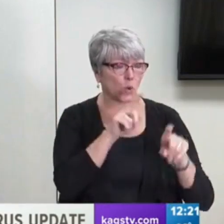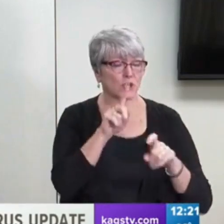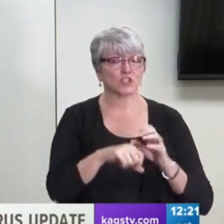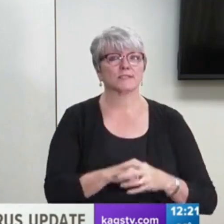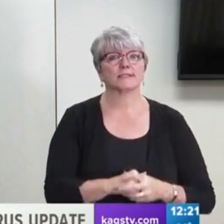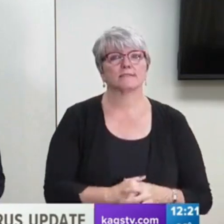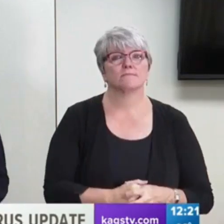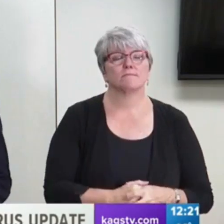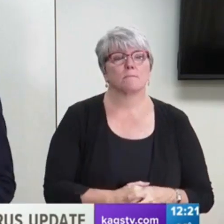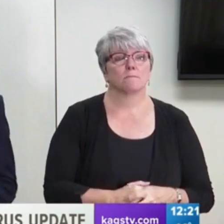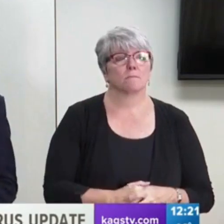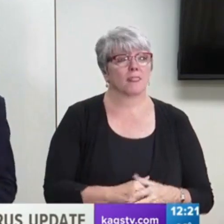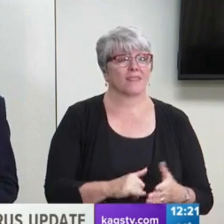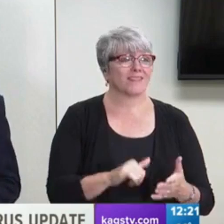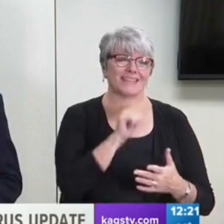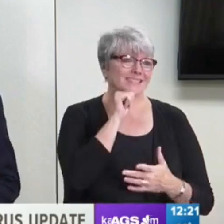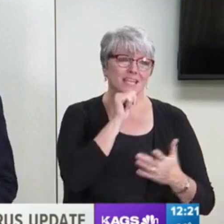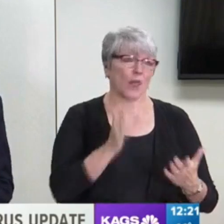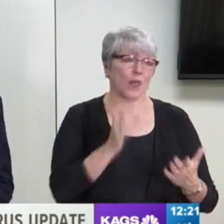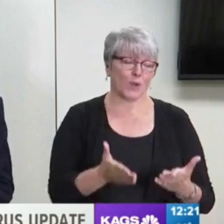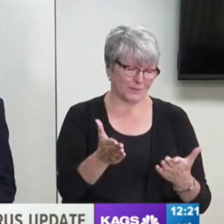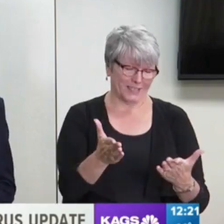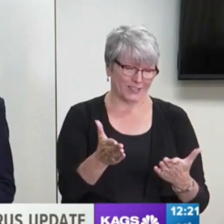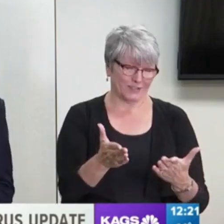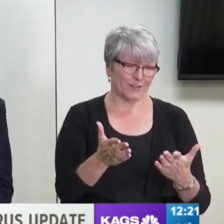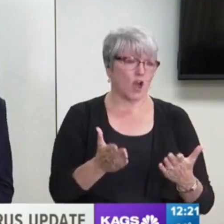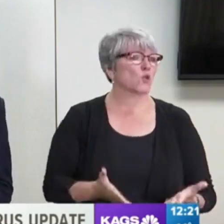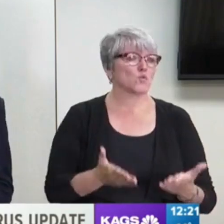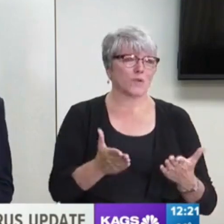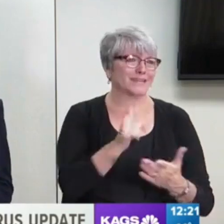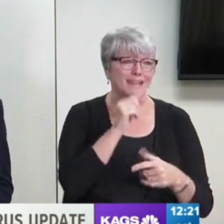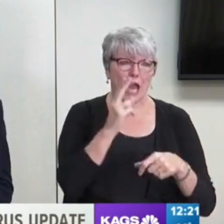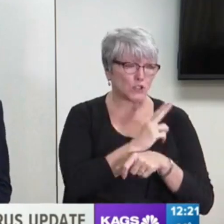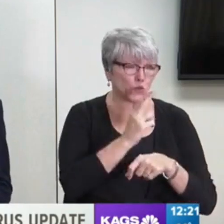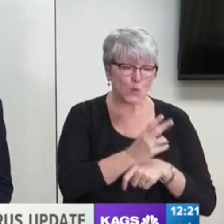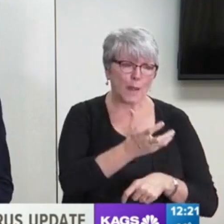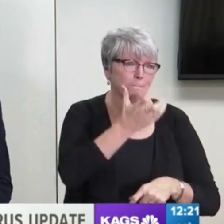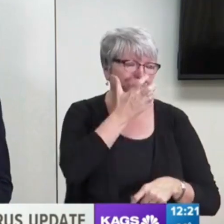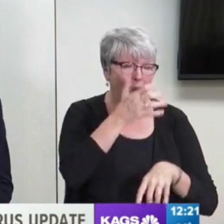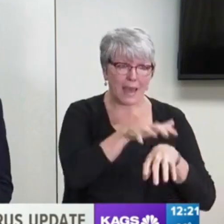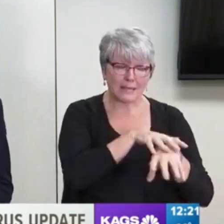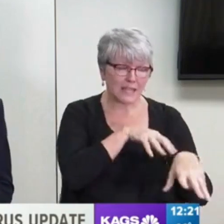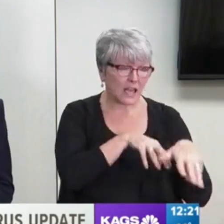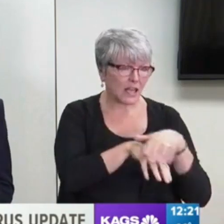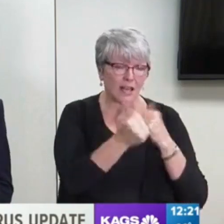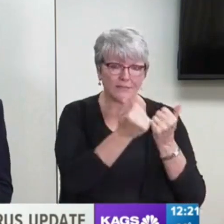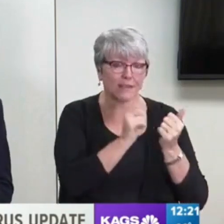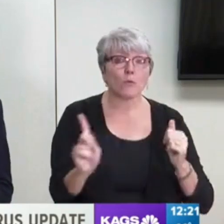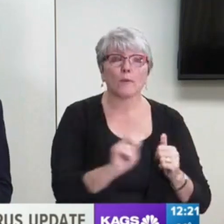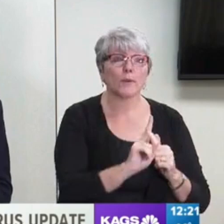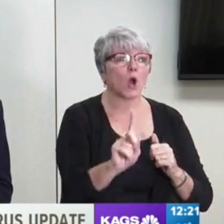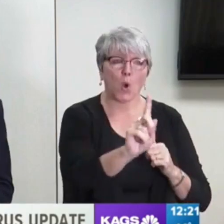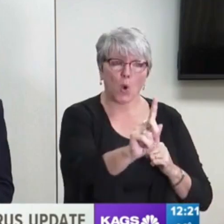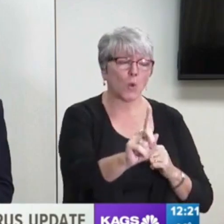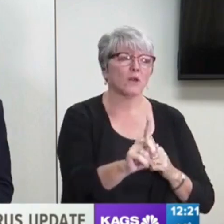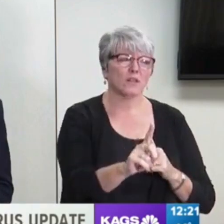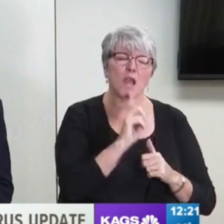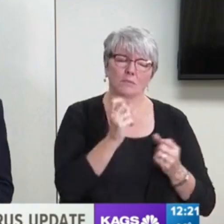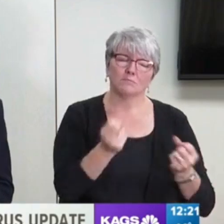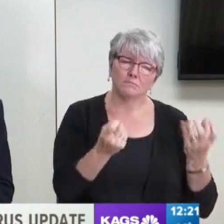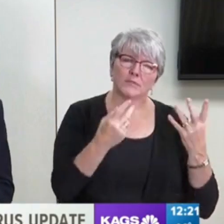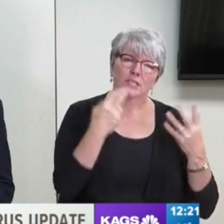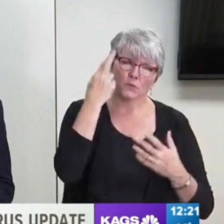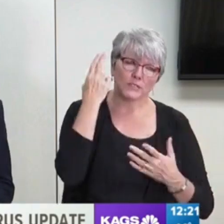have. That is not the recommendation. The recommendation is not to wear masks and gloves everywhere we go. There are